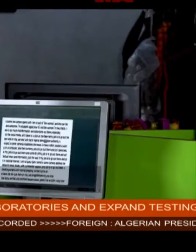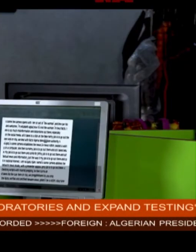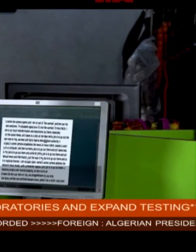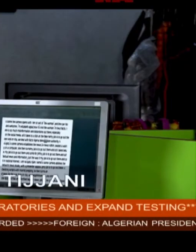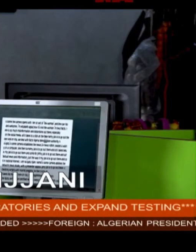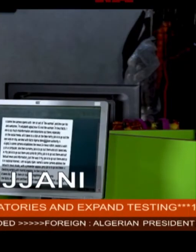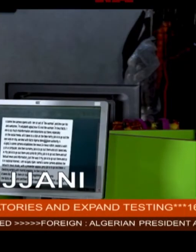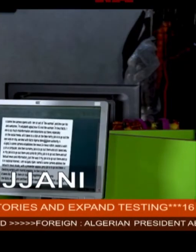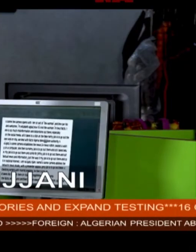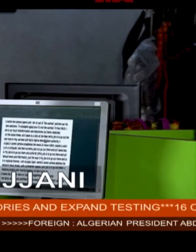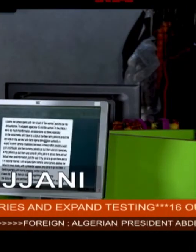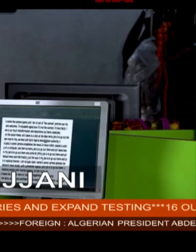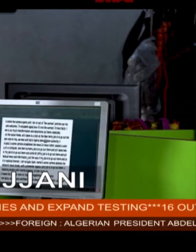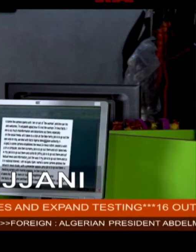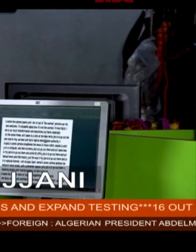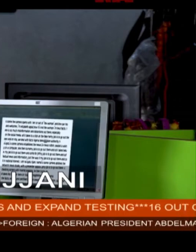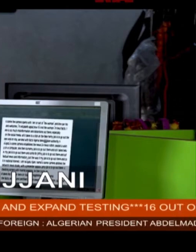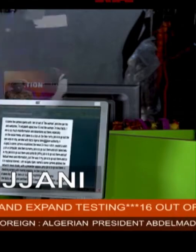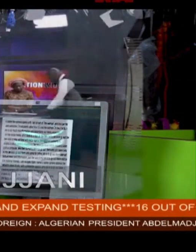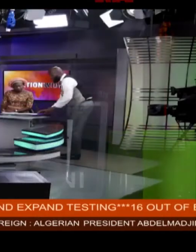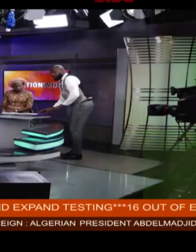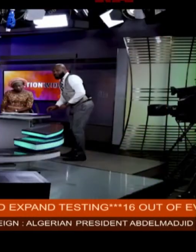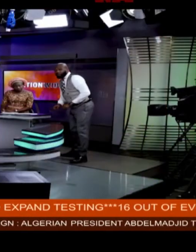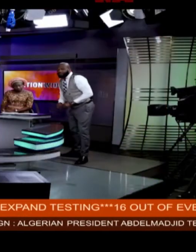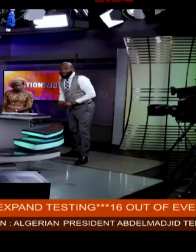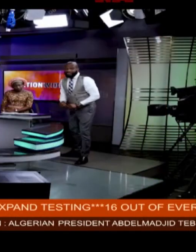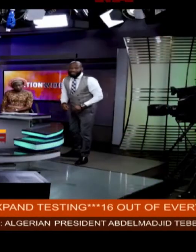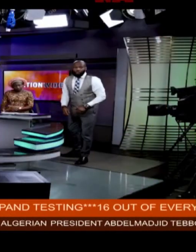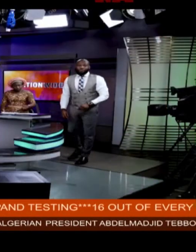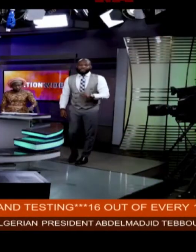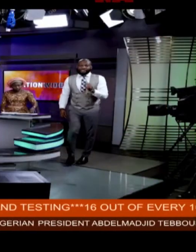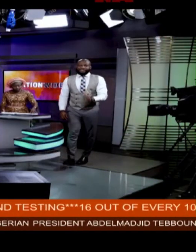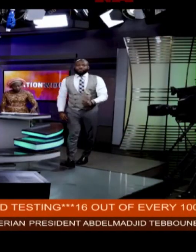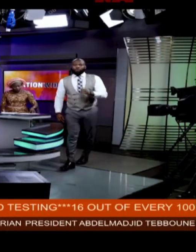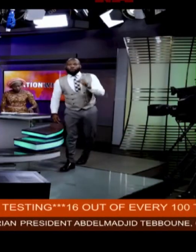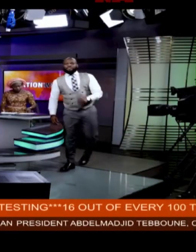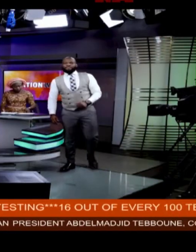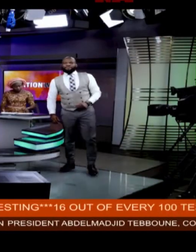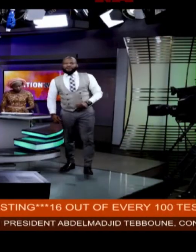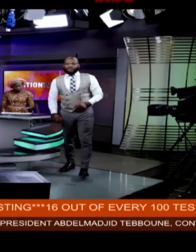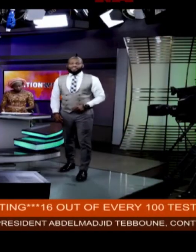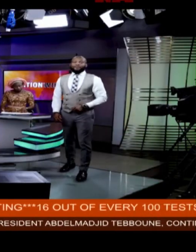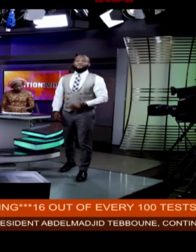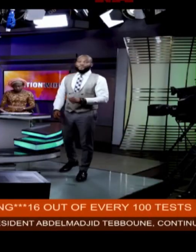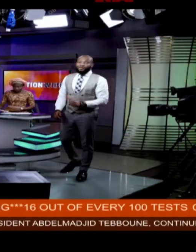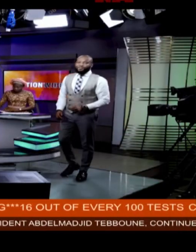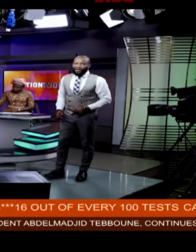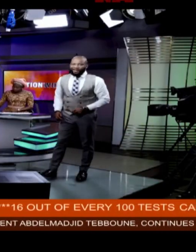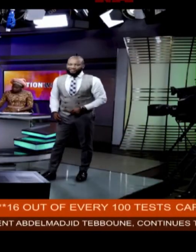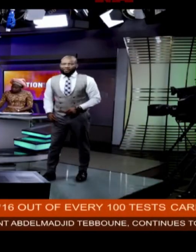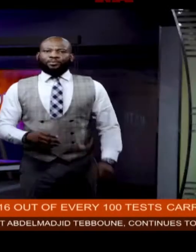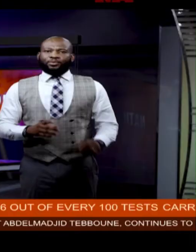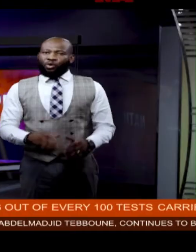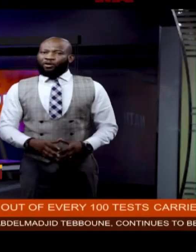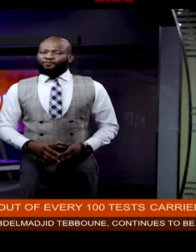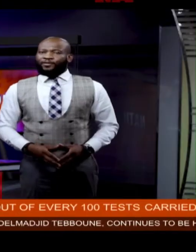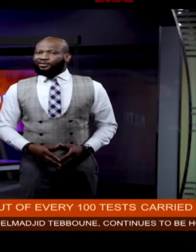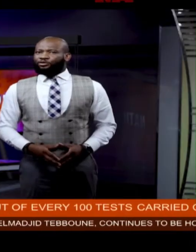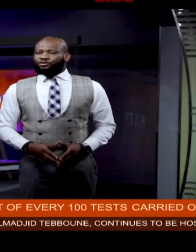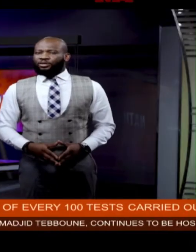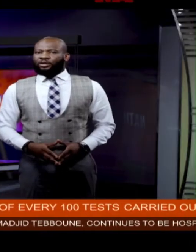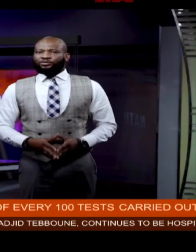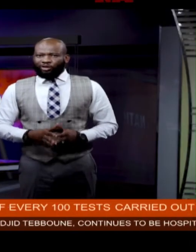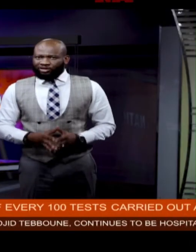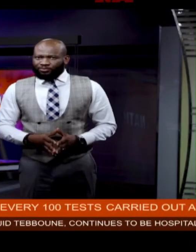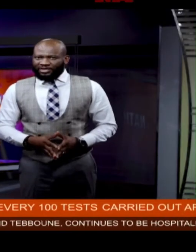nation. I'm Naja Atutijani. Here on the NTA, we present only the facts, verified. Beware of